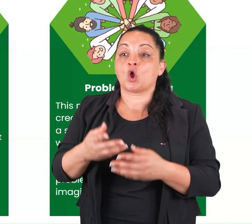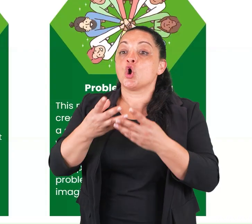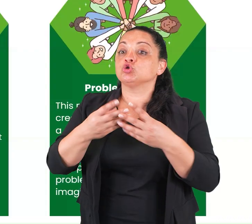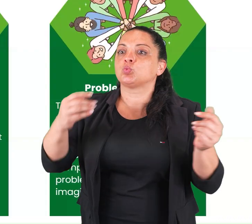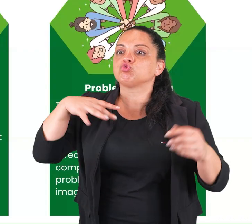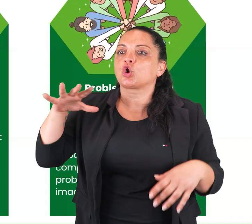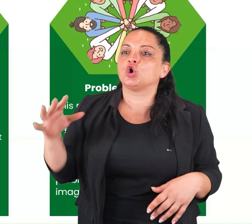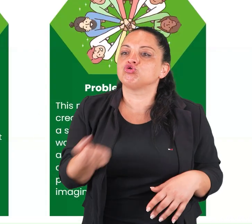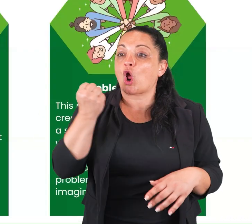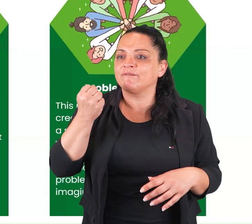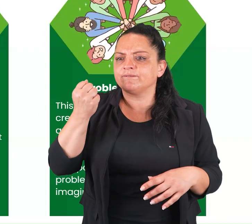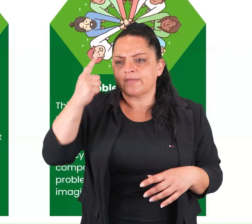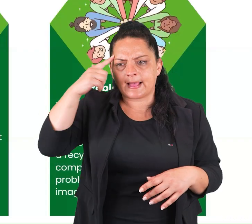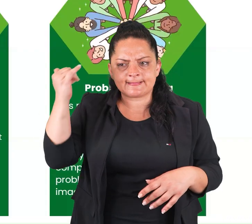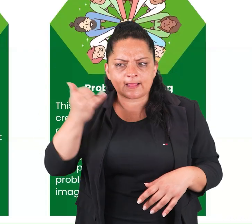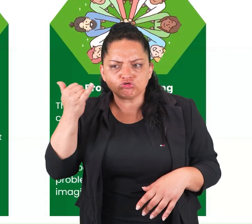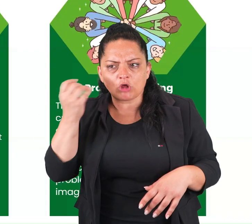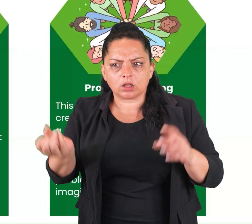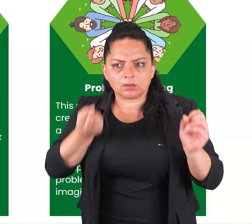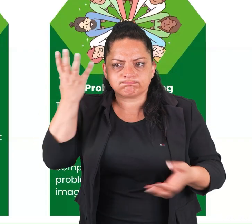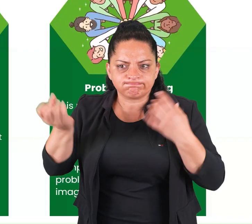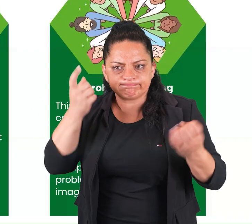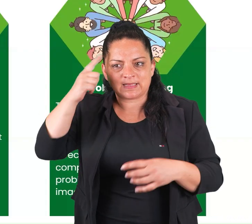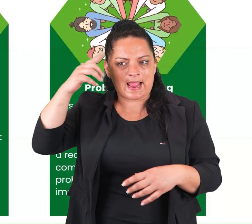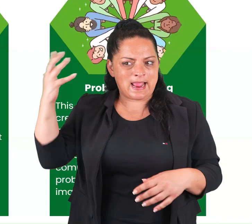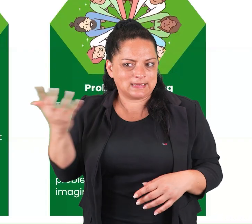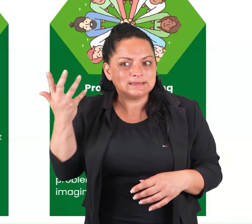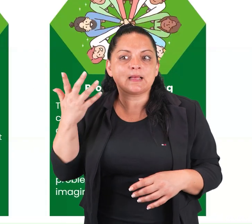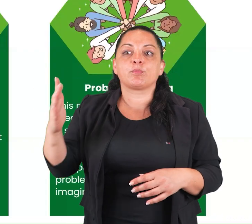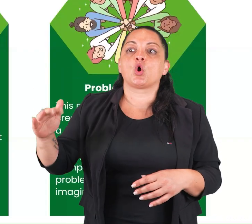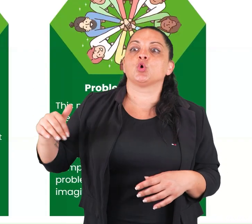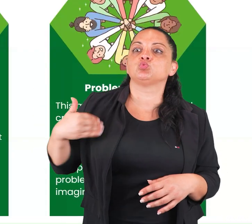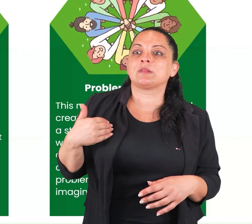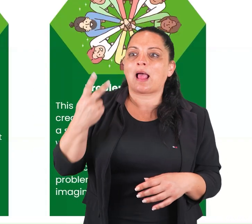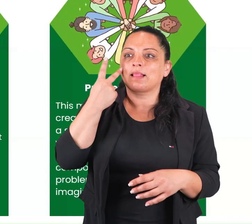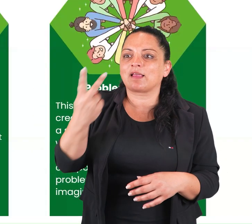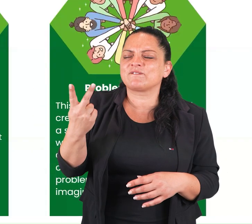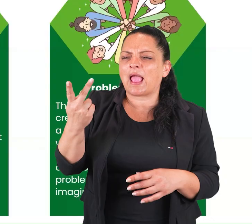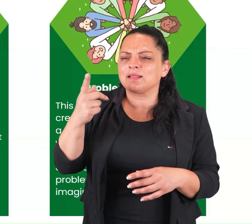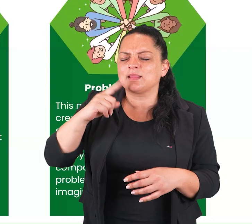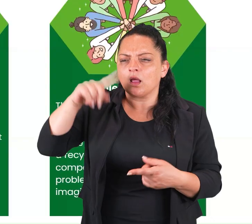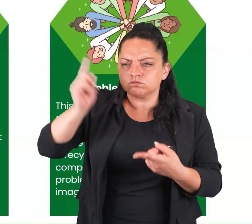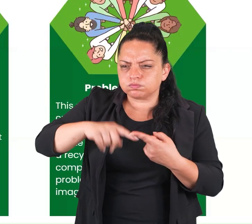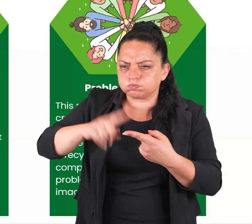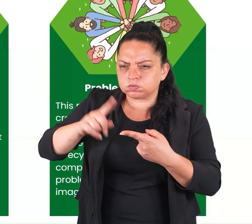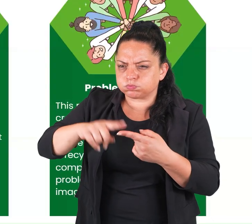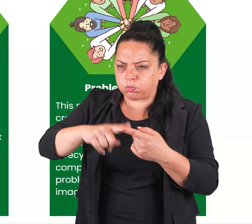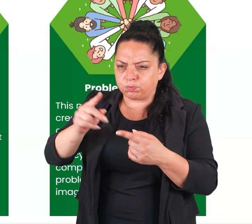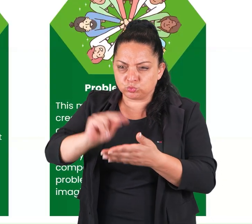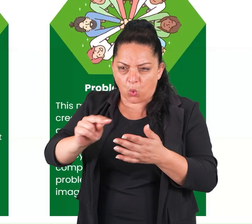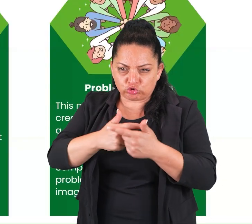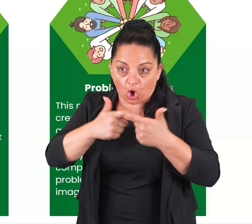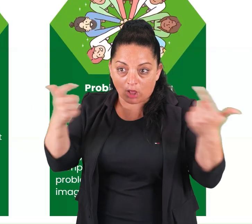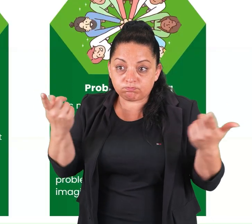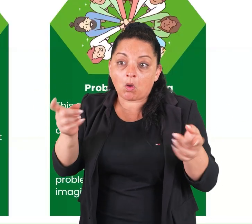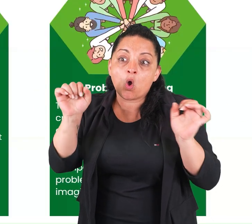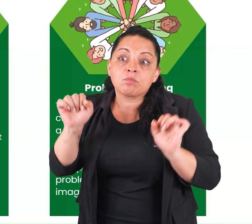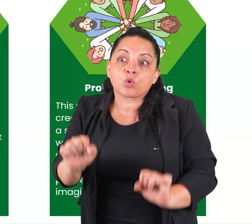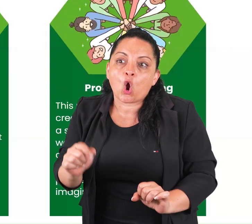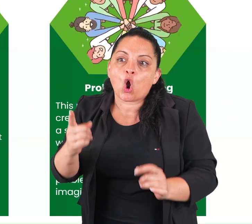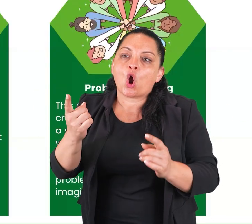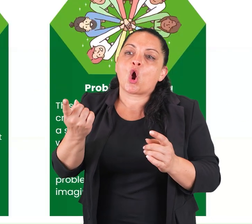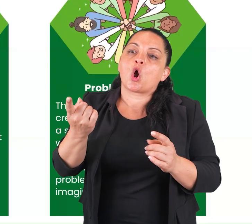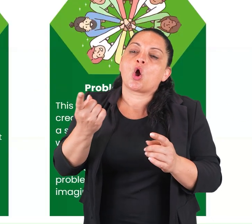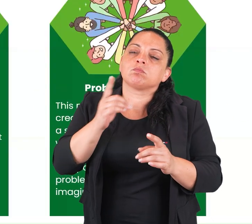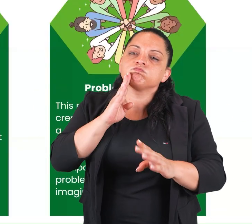which this means finding smart, creative solutions. For example, a student who sees too much waste at